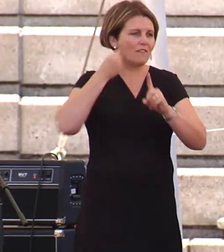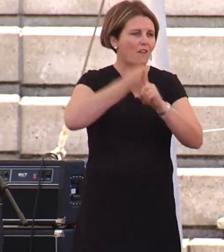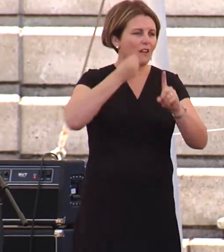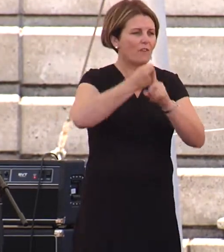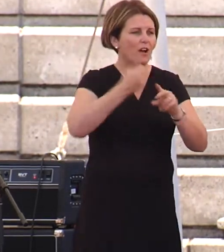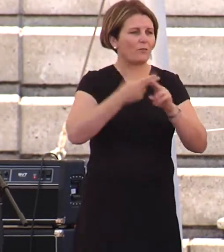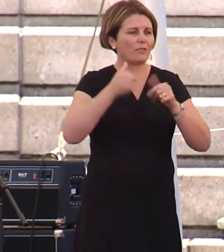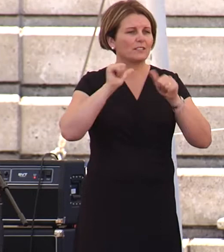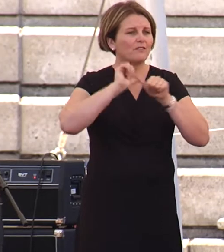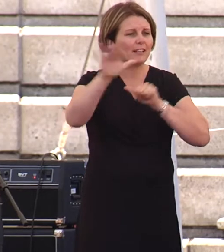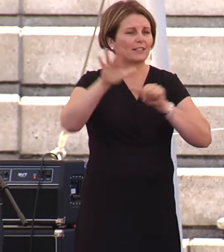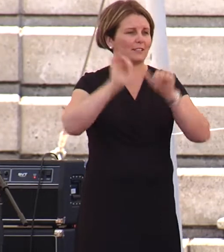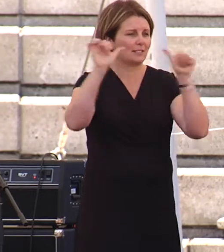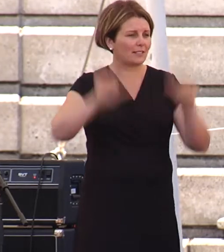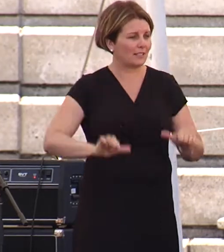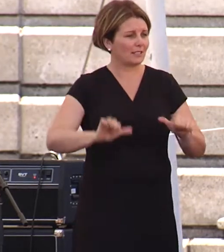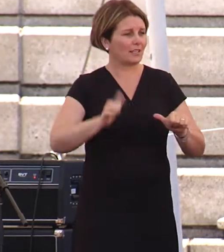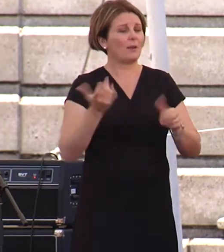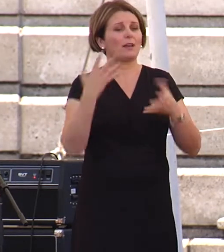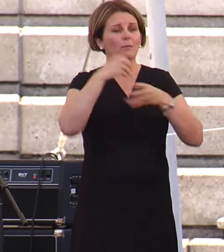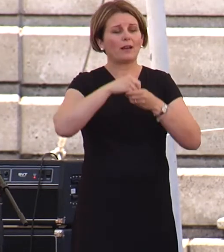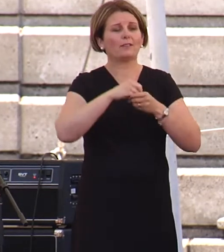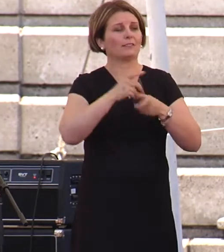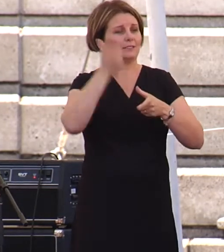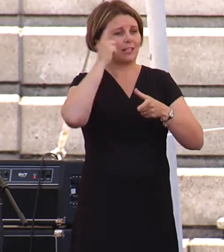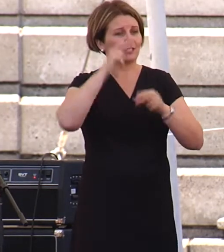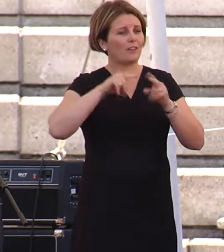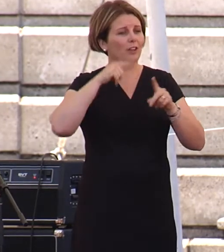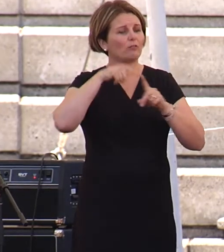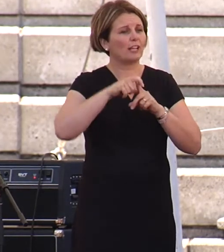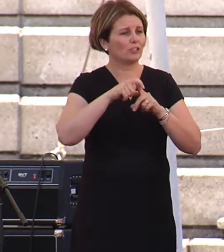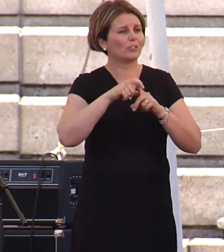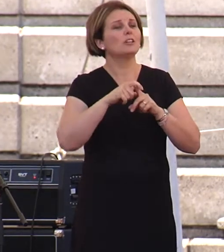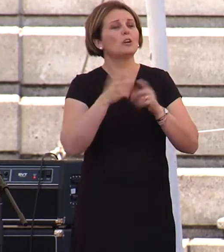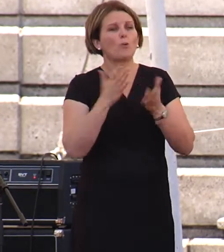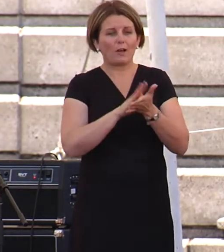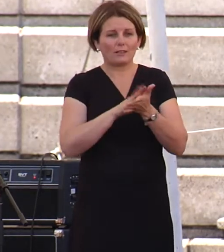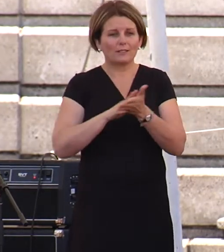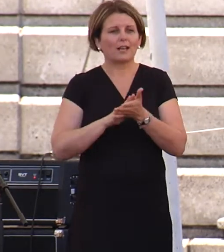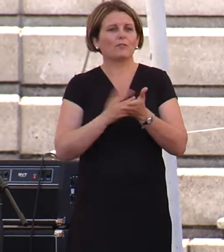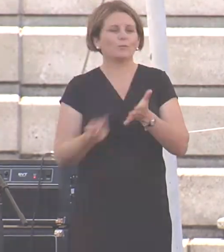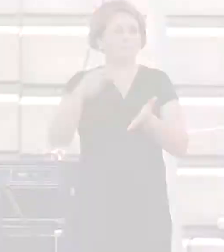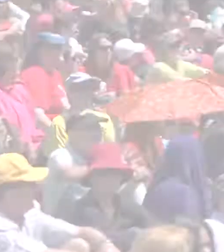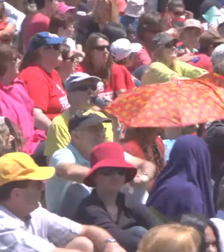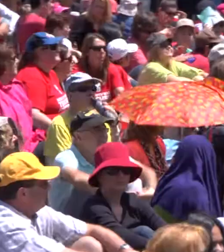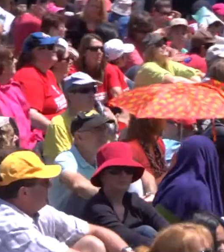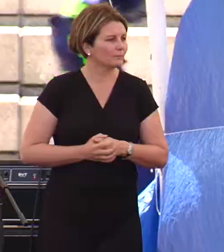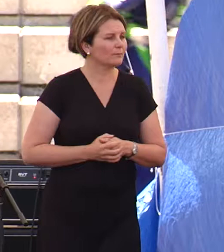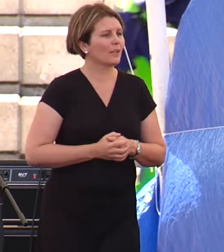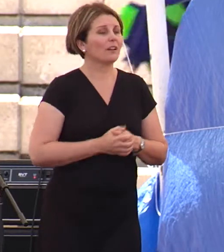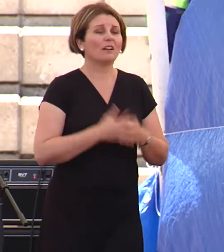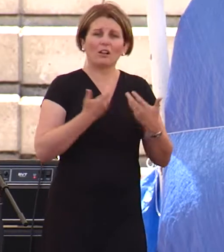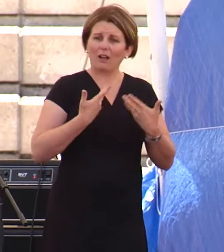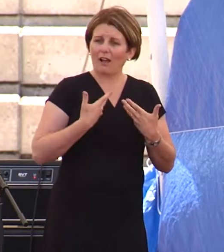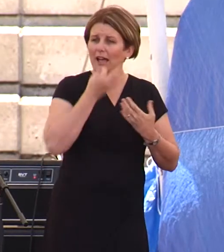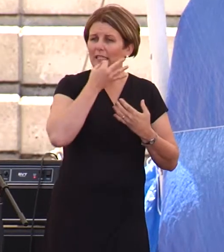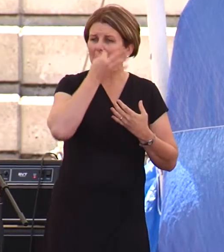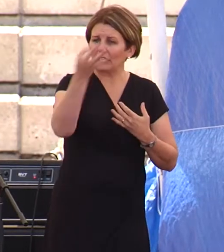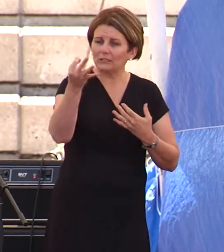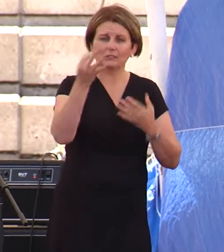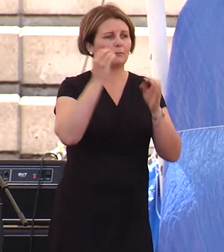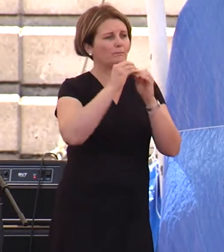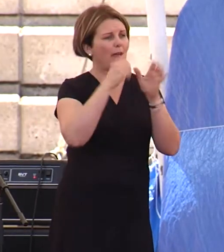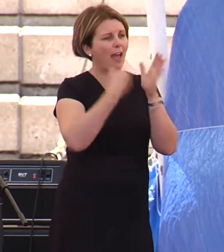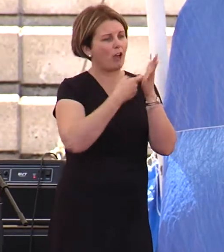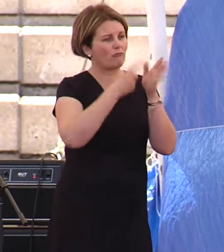system. I am proud of the Teachers Federation for standing up for the children and teachers of this state. So I ask you, Mr.